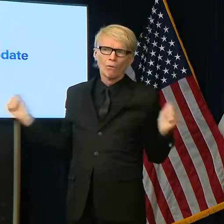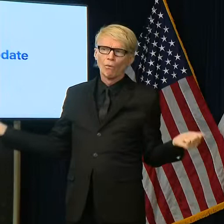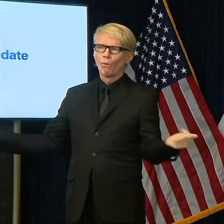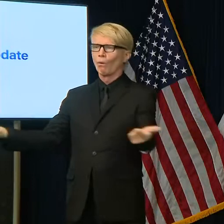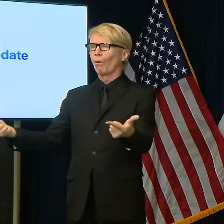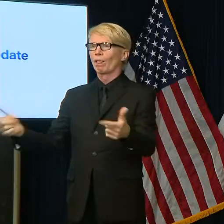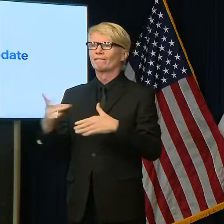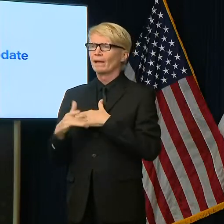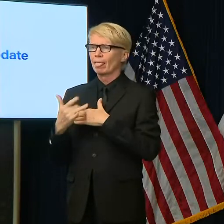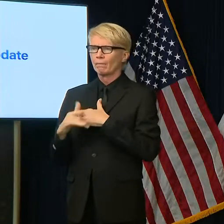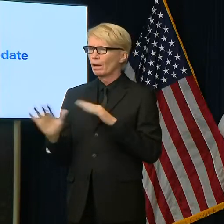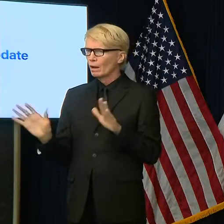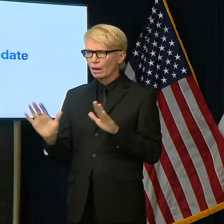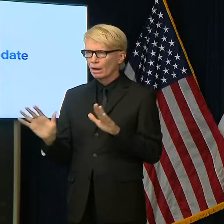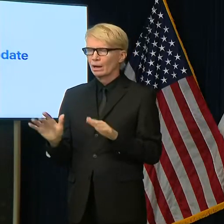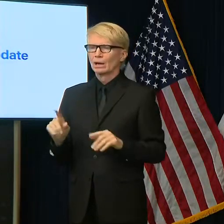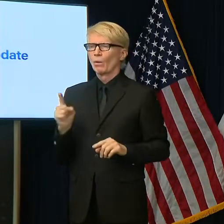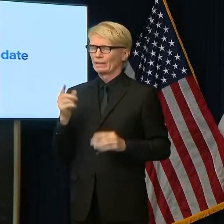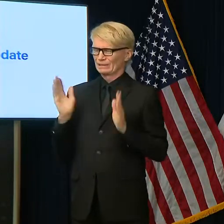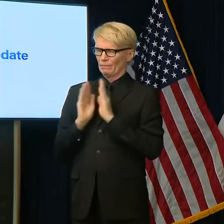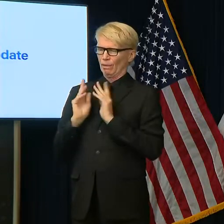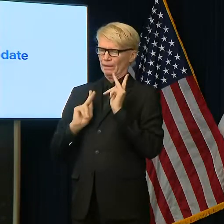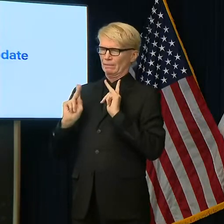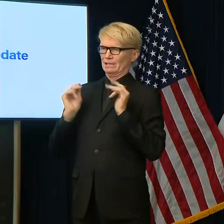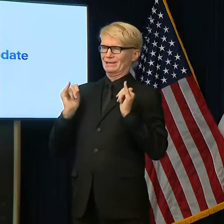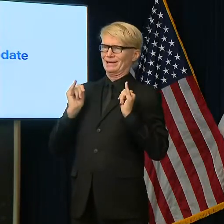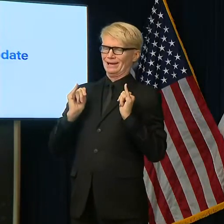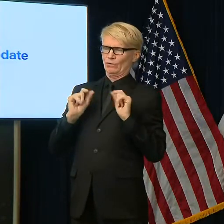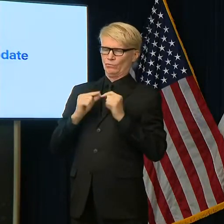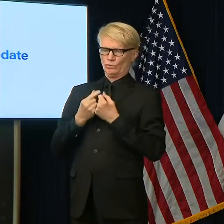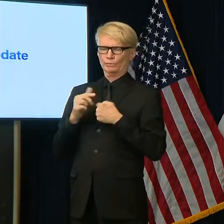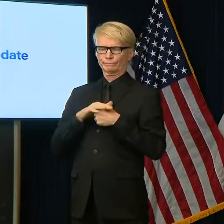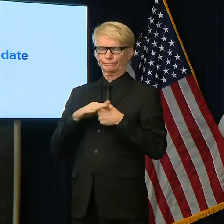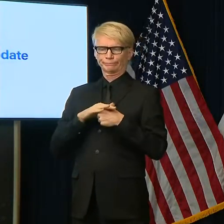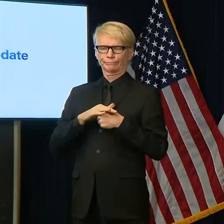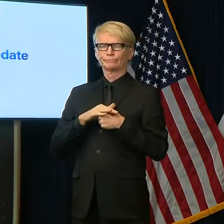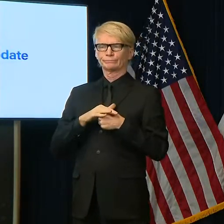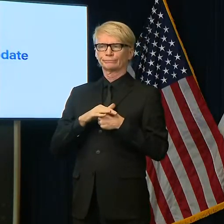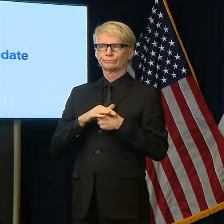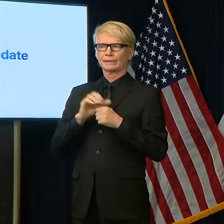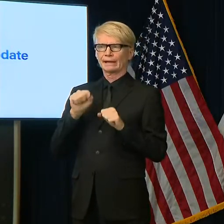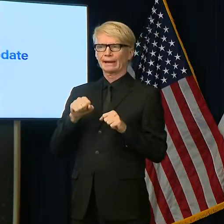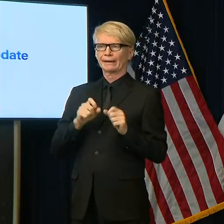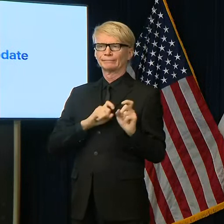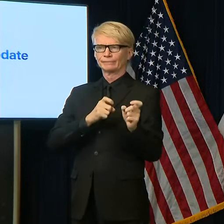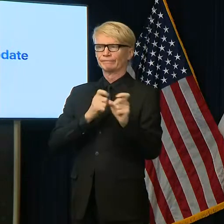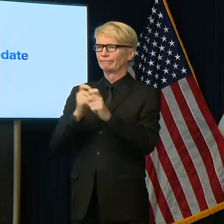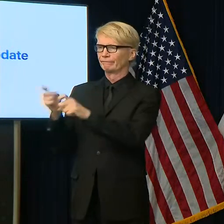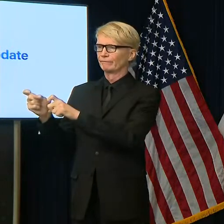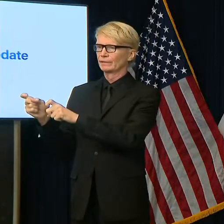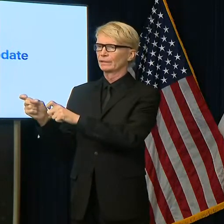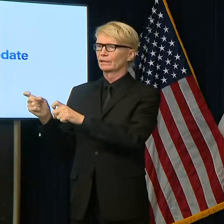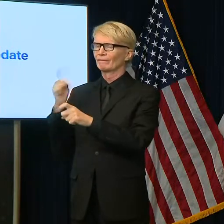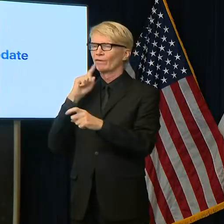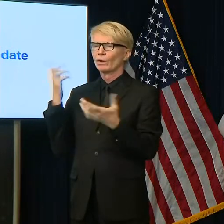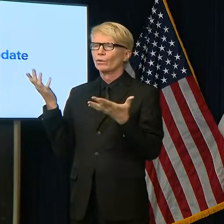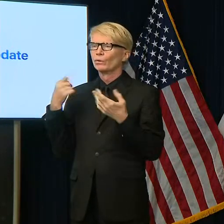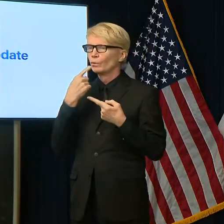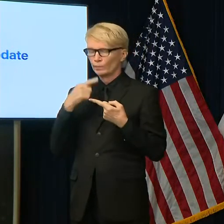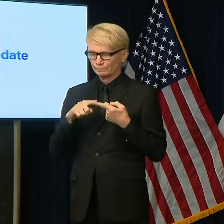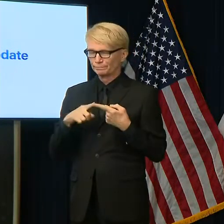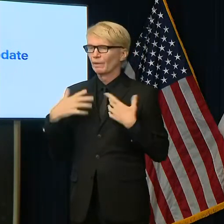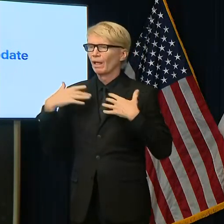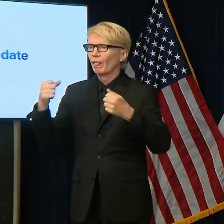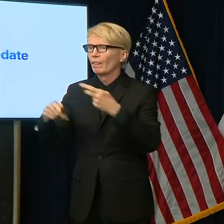like, we're only able, right in these early weeks, to service and provide the vaccine for healthcare workers